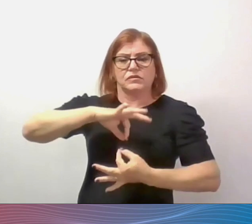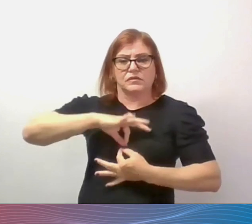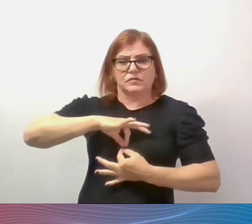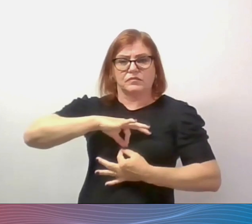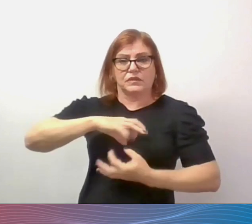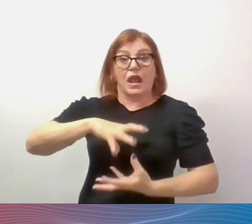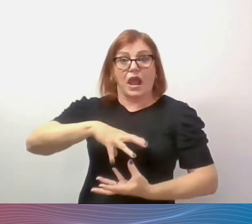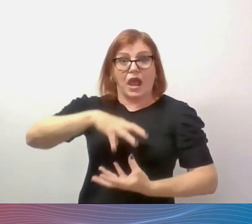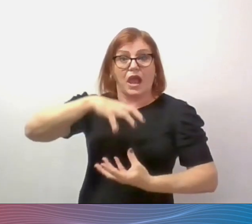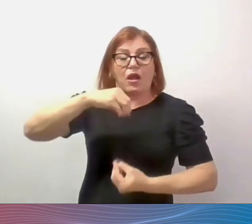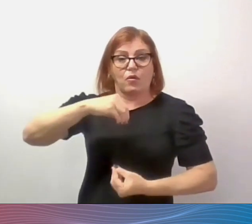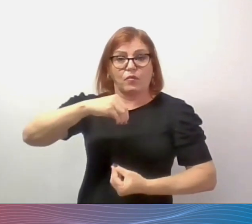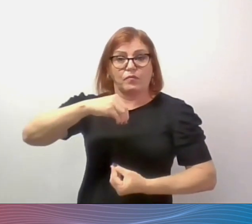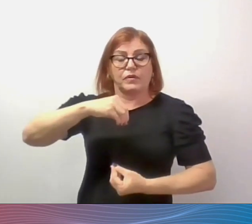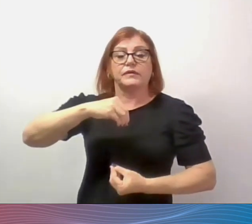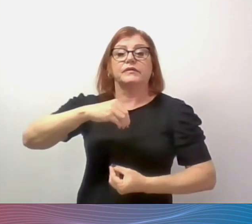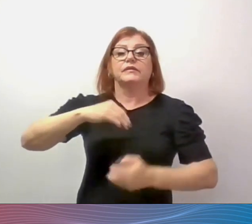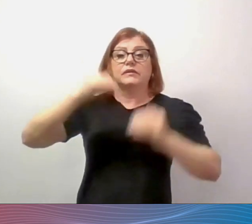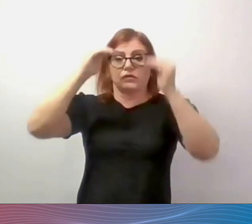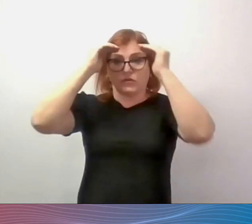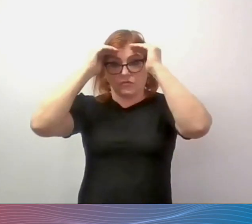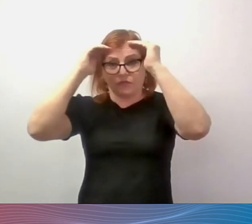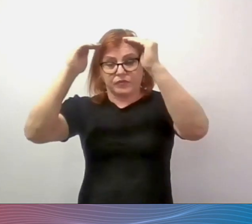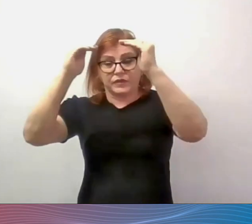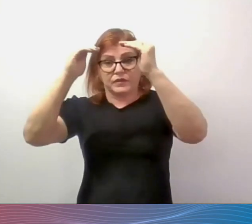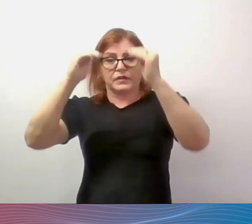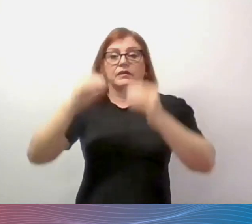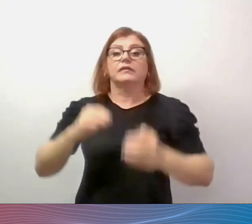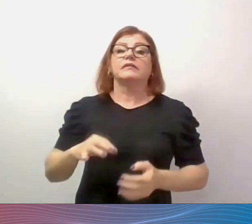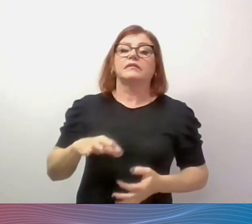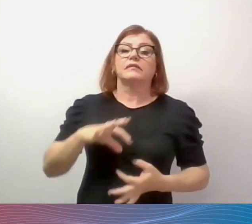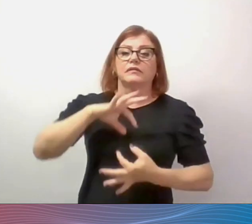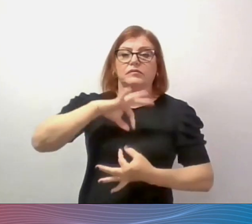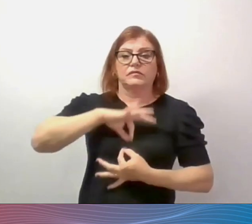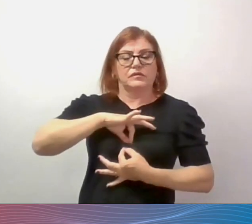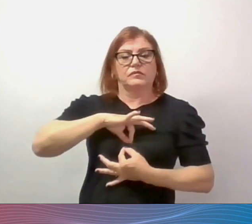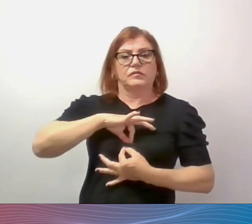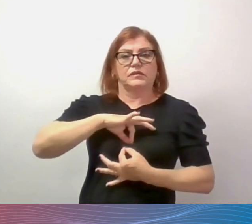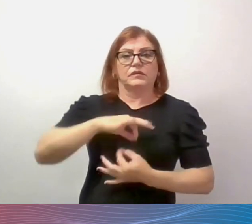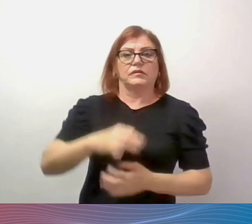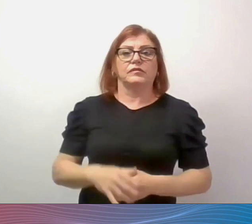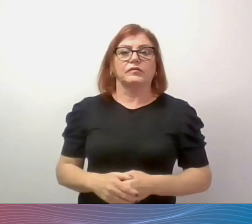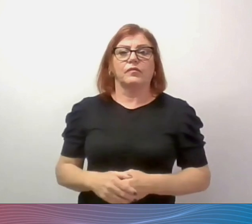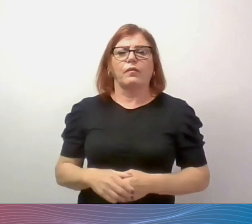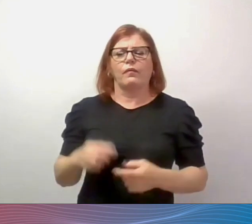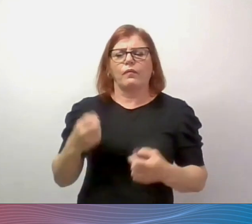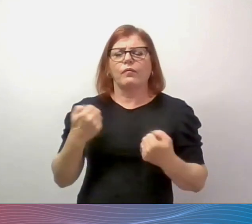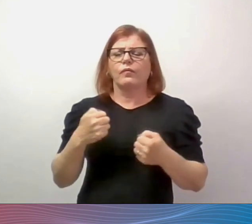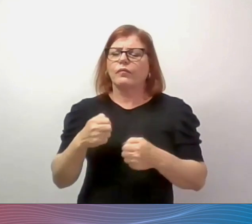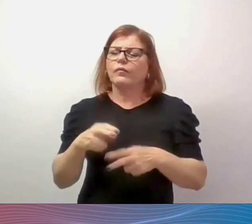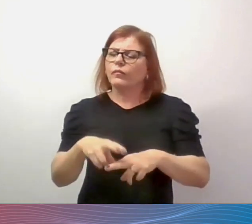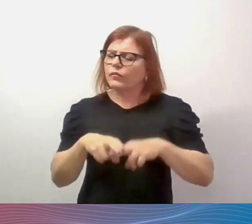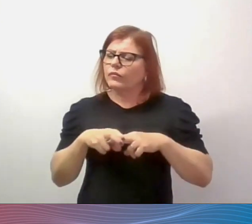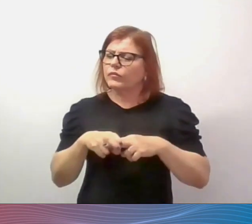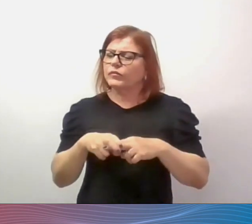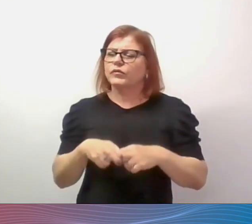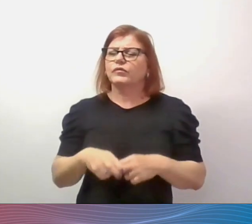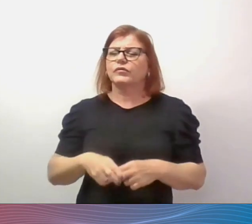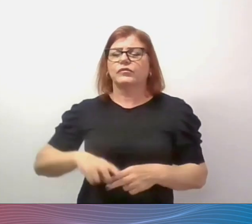habite Cristo no vosso coração. That's why verse 17 says that Christ may dwell in your hearts. Pela fé